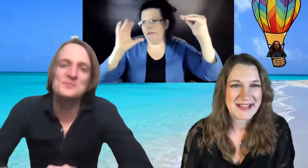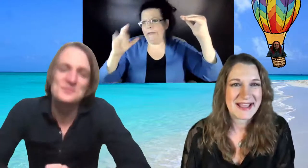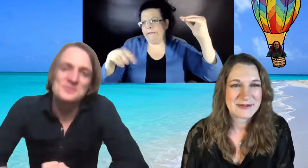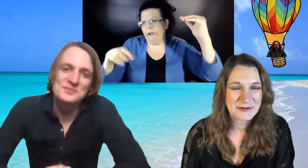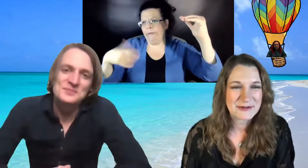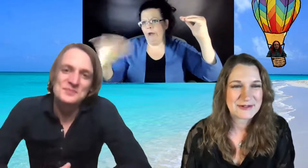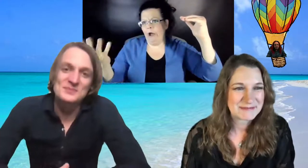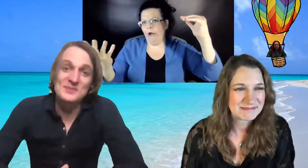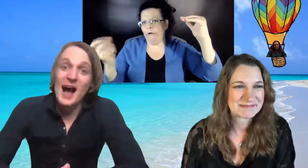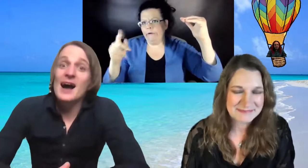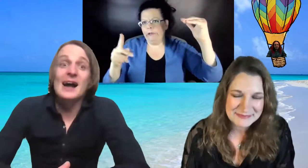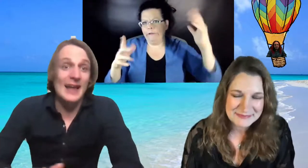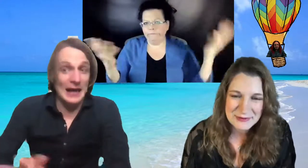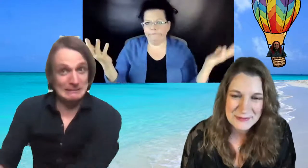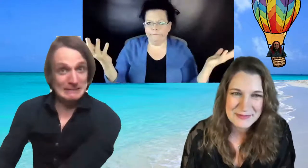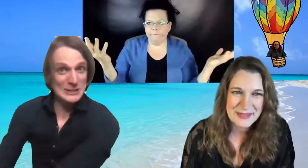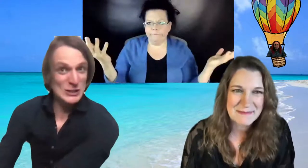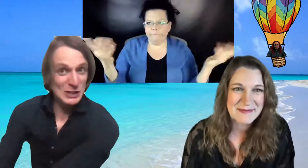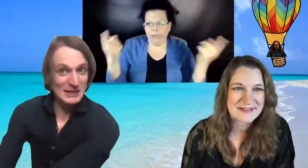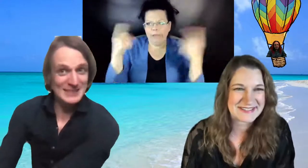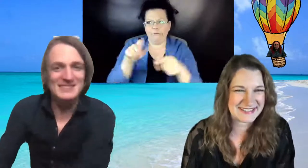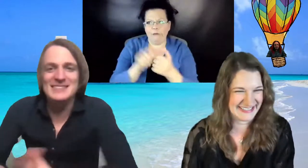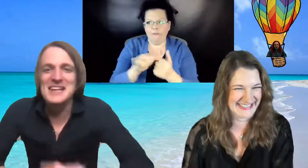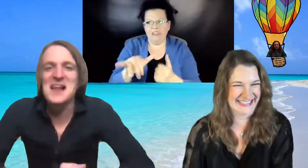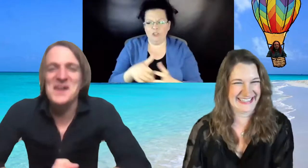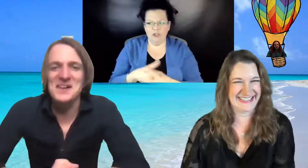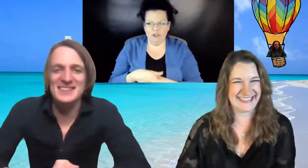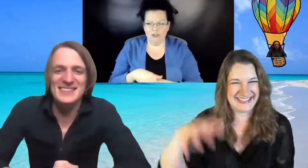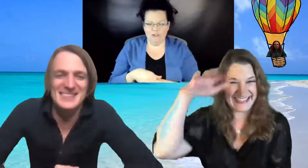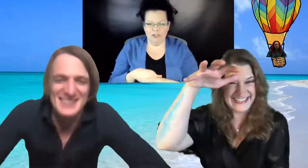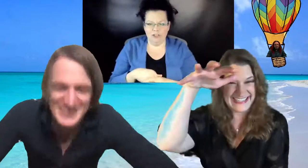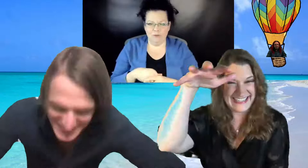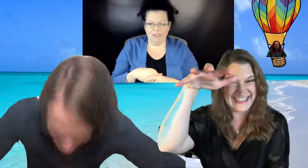time. I totally agree with that, but...